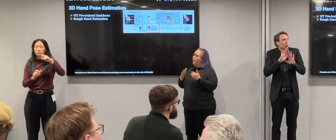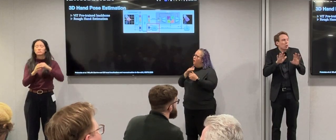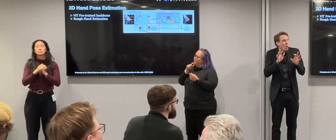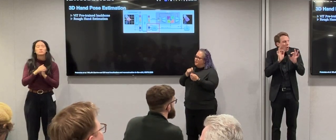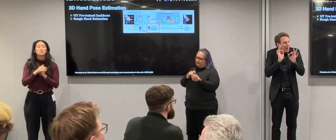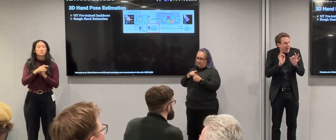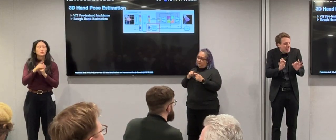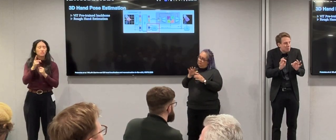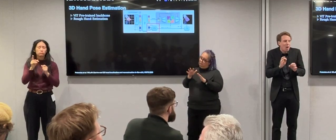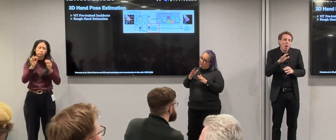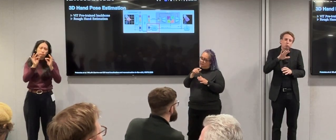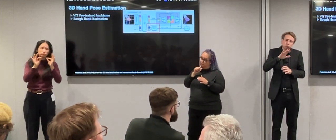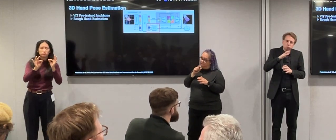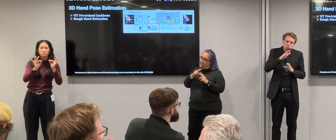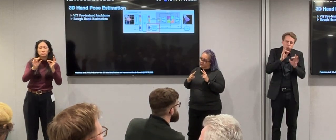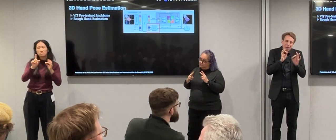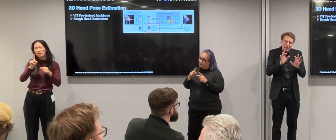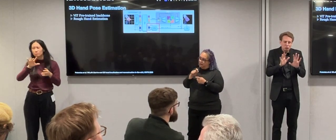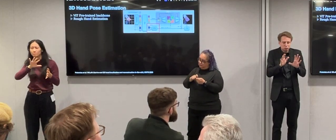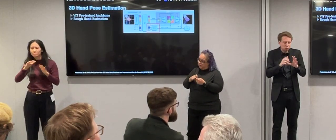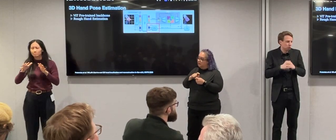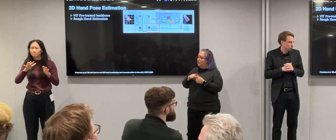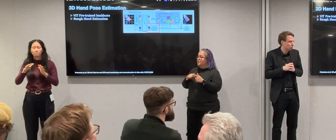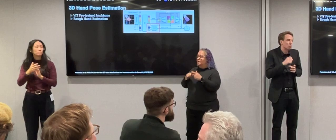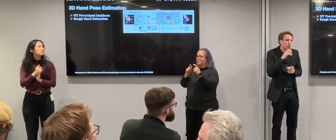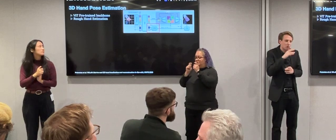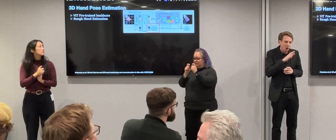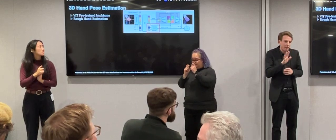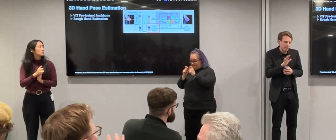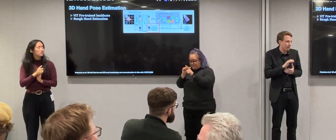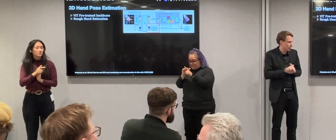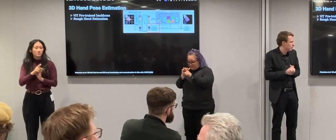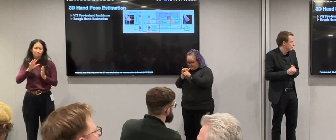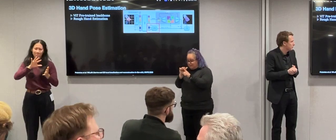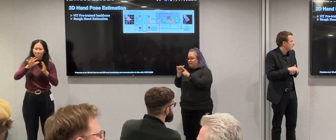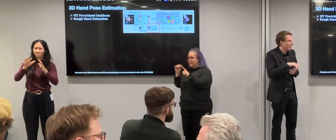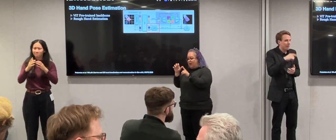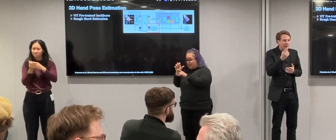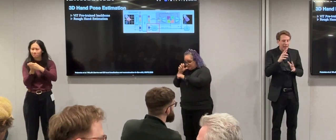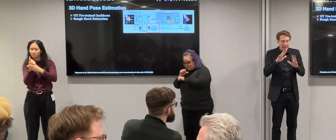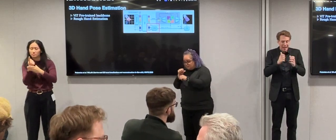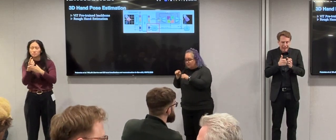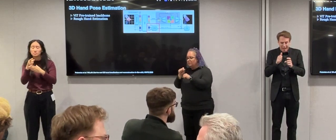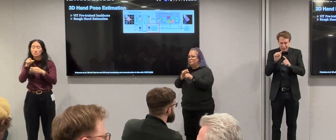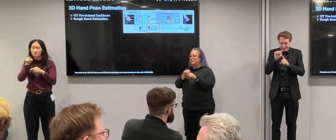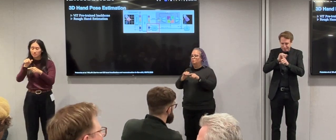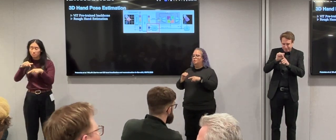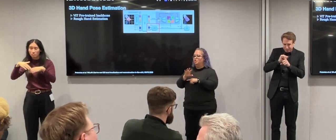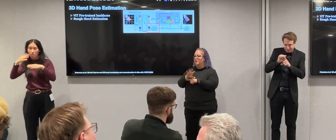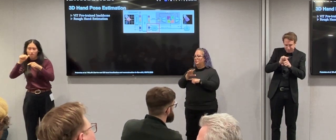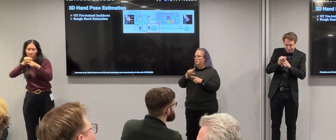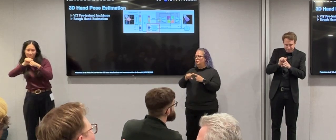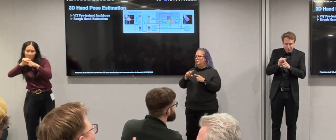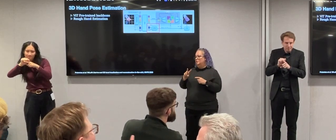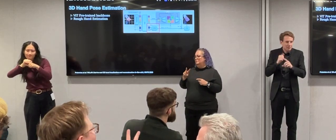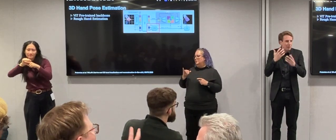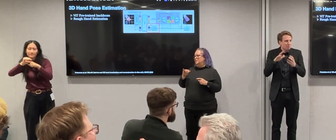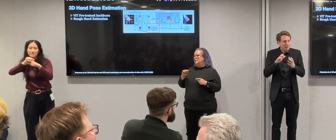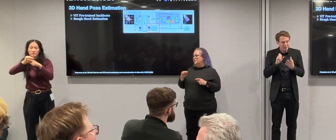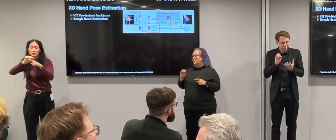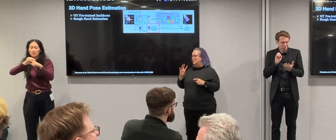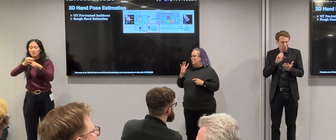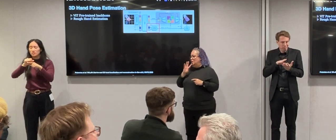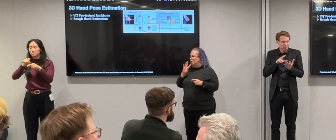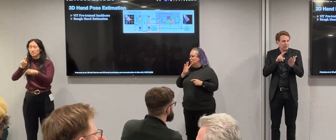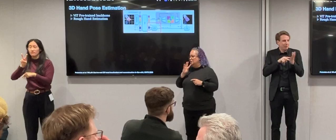accurate. And then we refine this estimation by projecting it into those VAT token